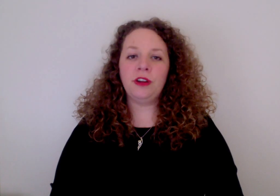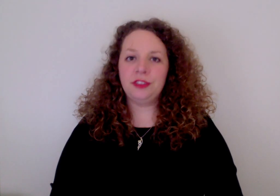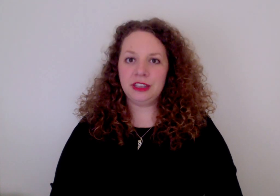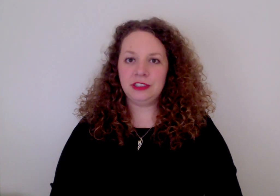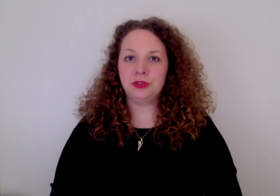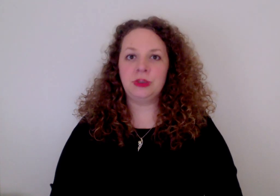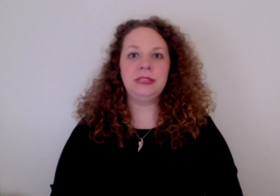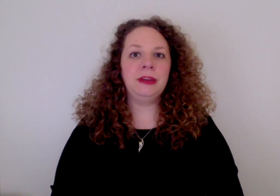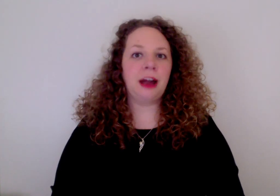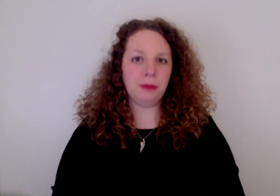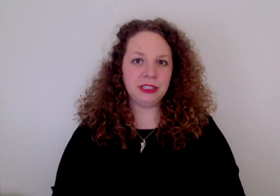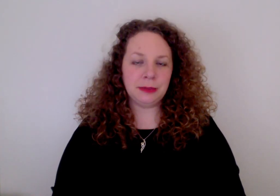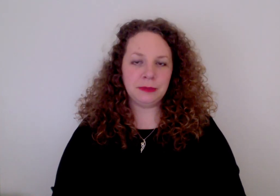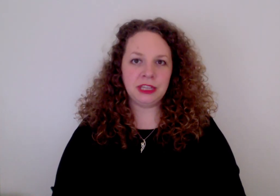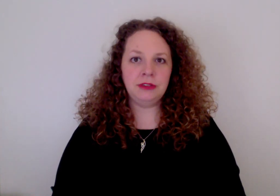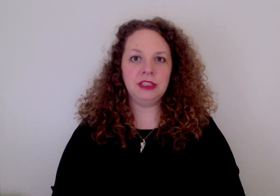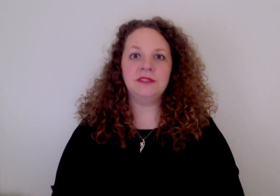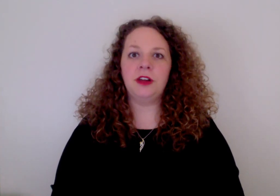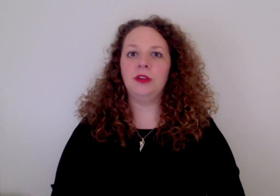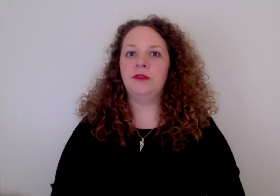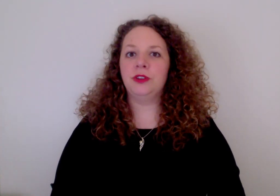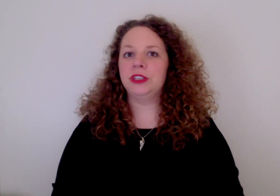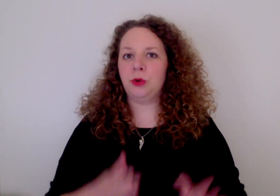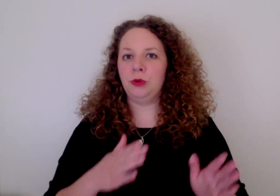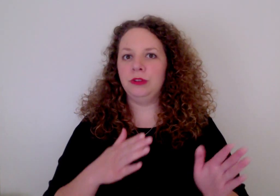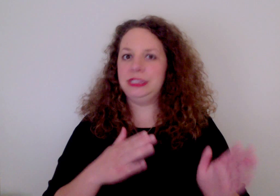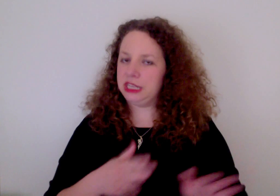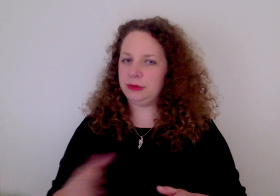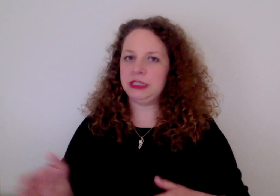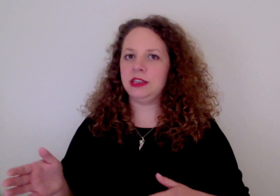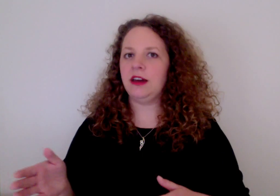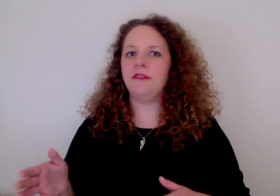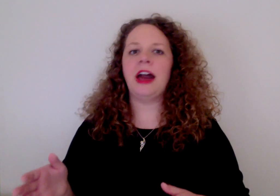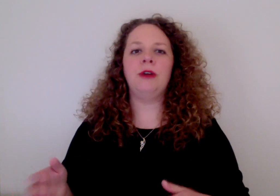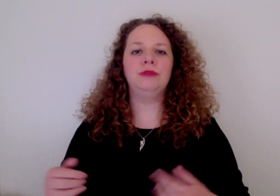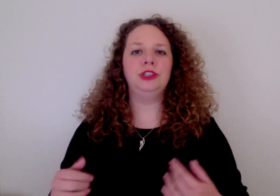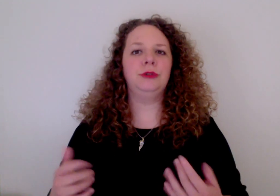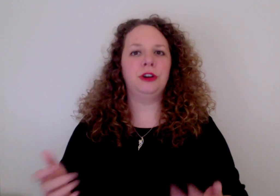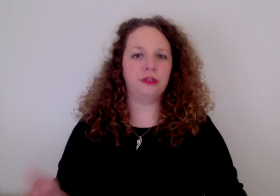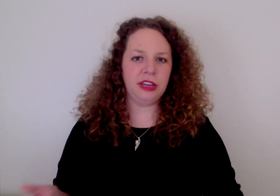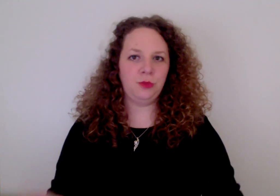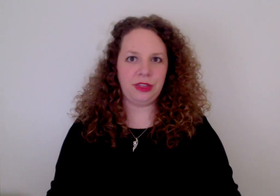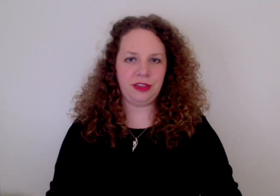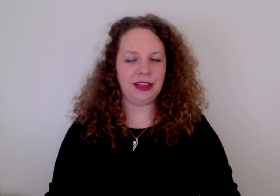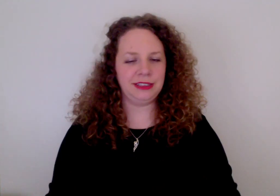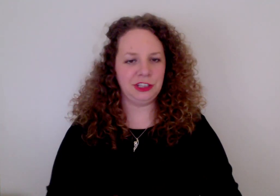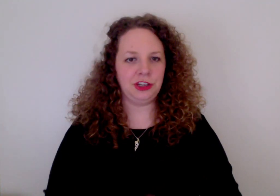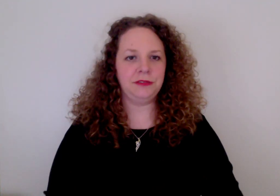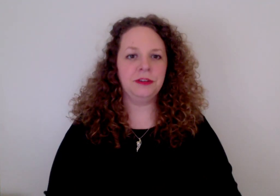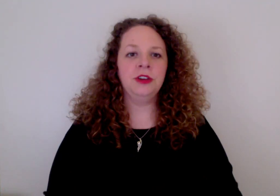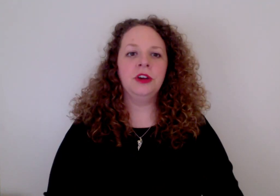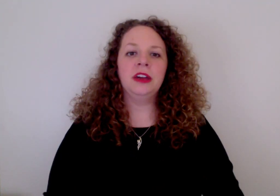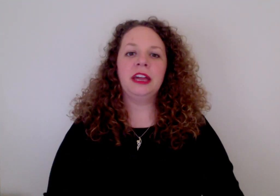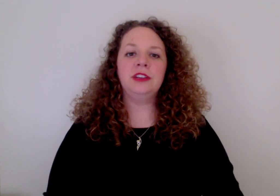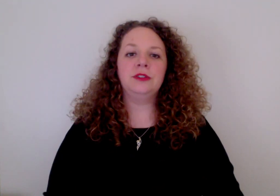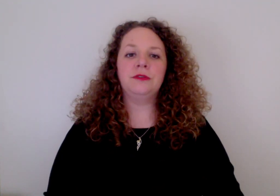this, there's going to be a couple of steps that you need to follow for this whole sequence of how to agree with a condition. Okay, so